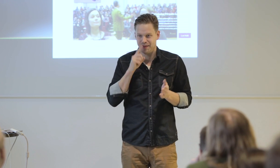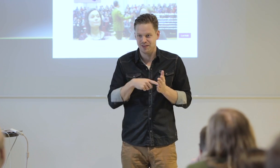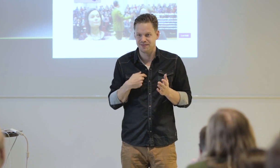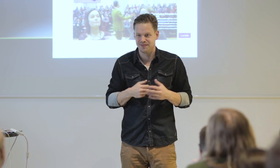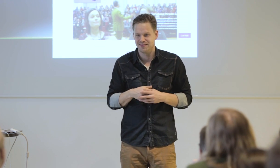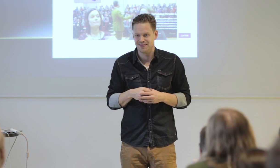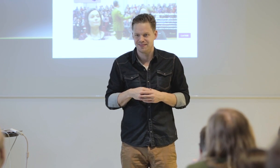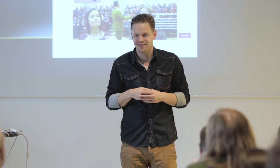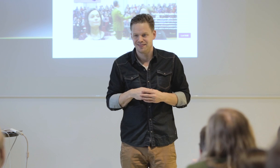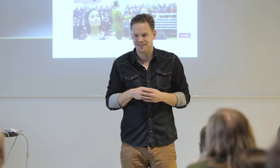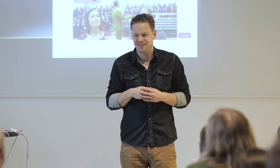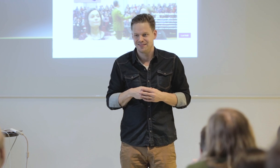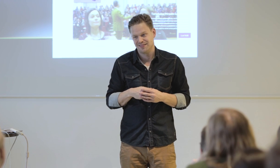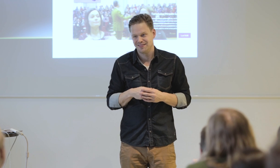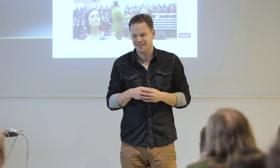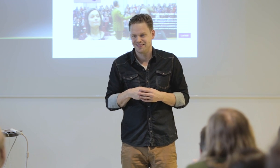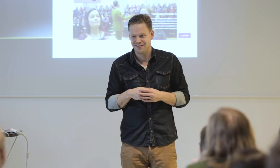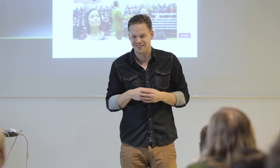Okay, so now you understand my point here.